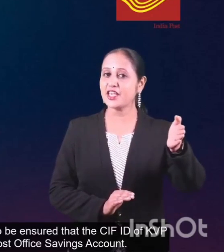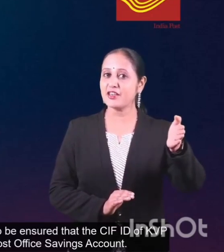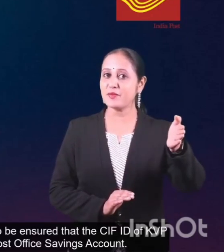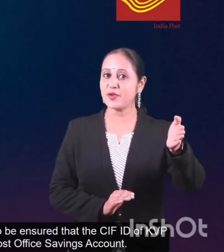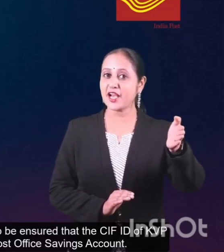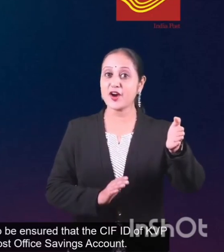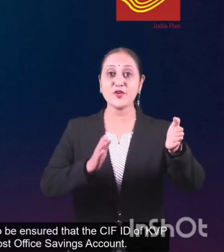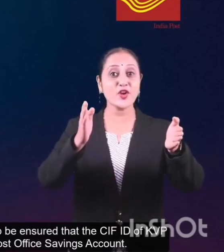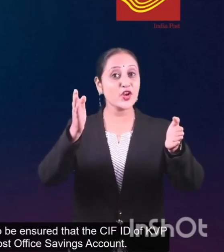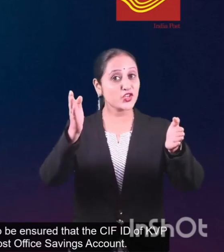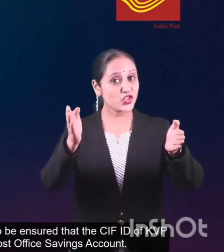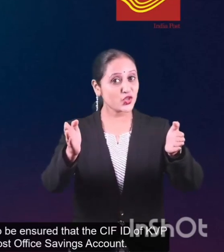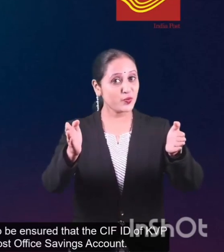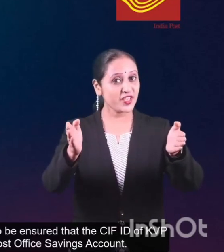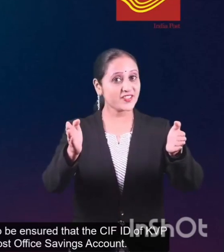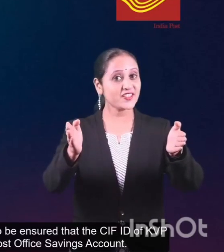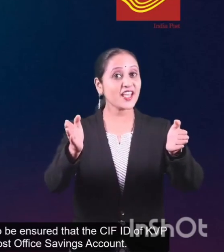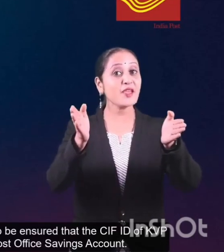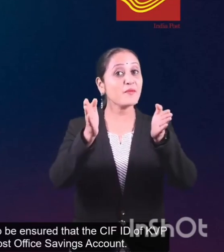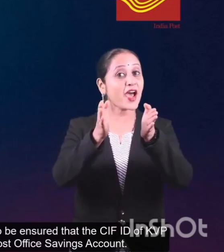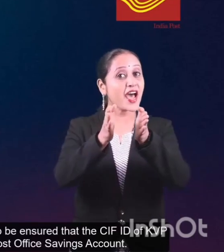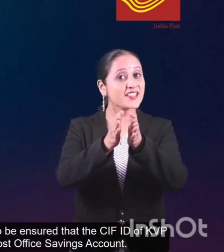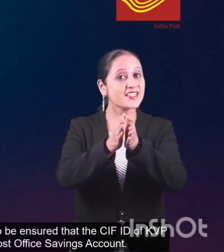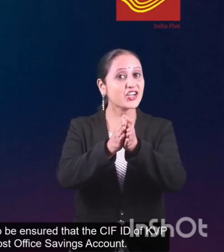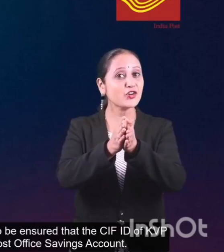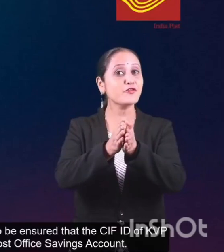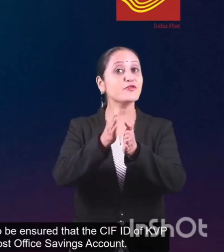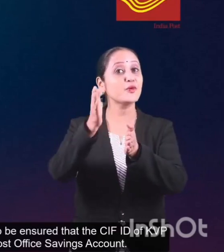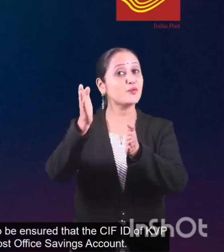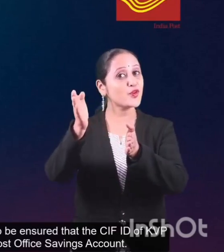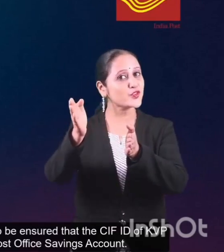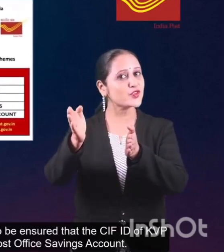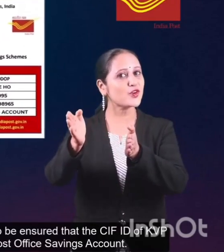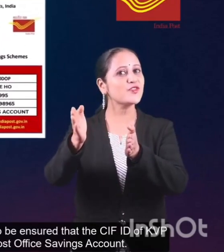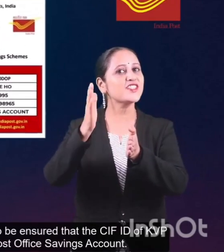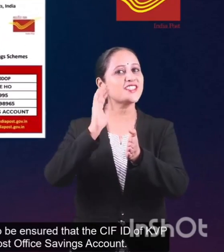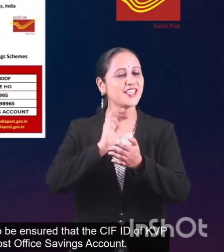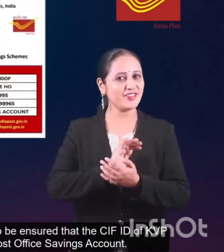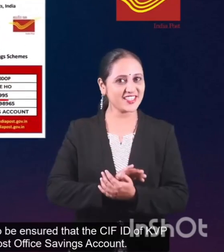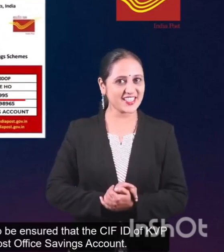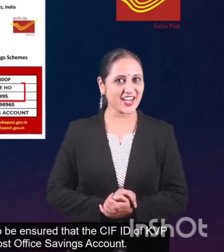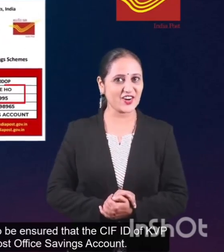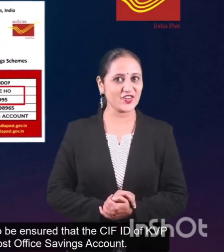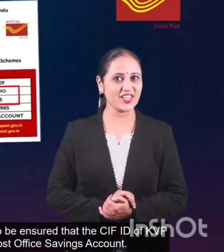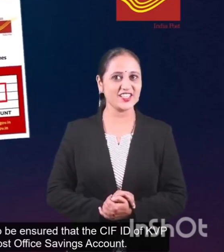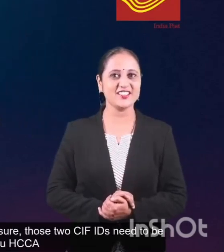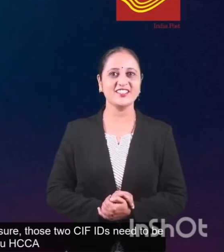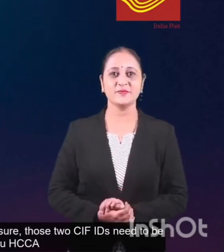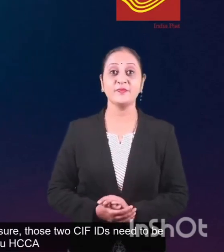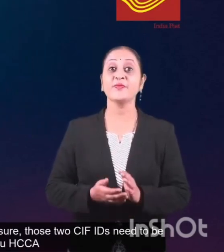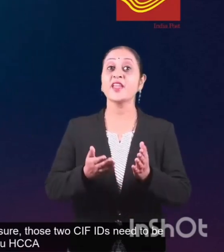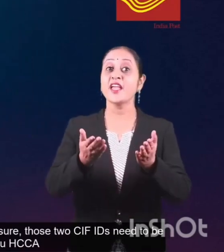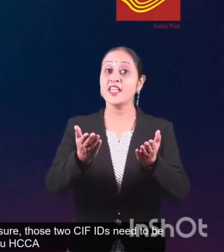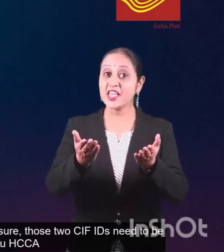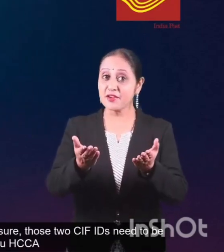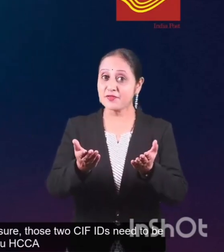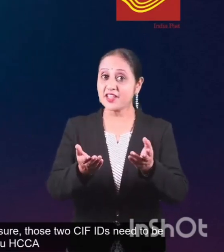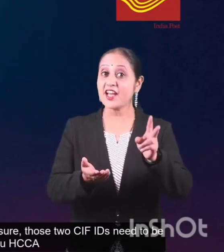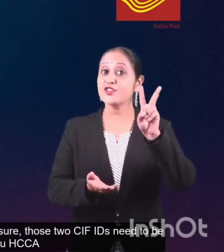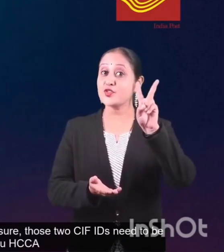that the SIF ID of the KVP account should be same as that of the post office savings